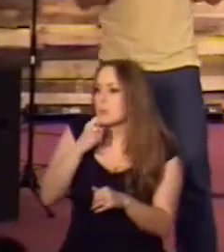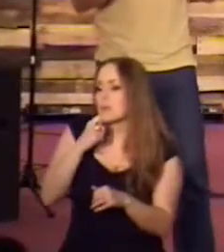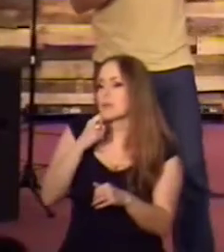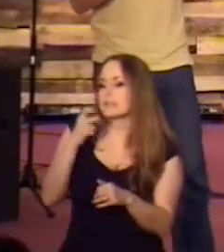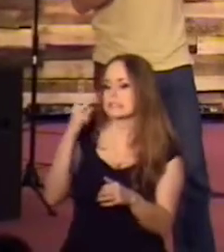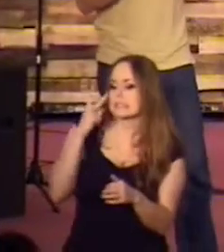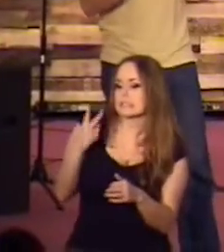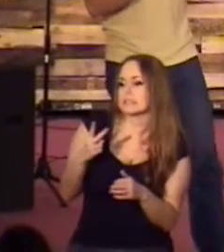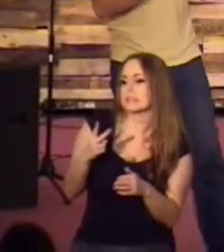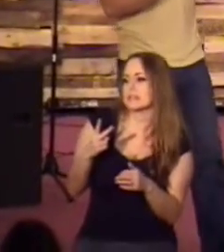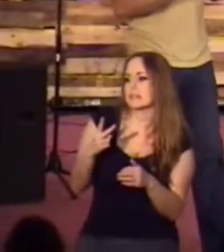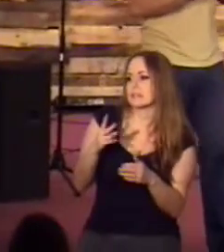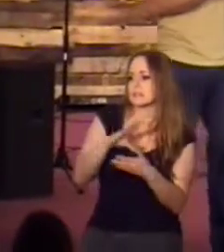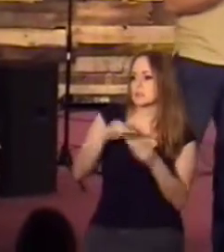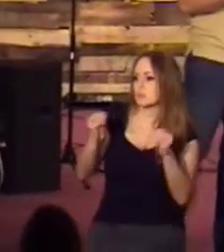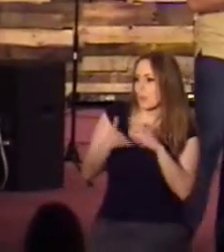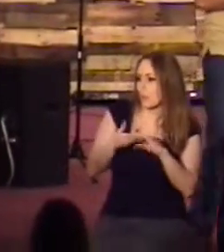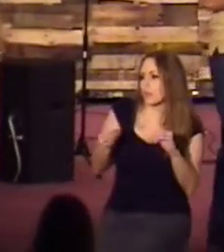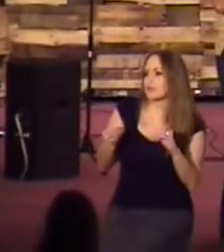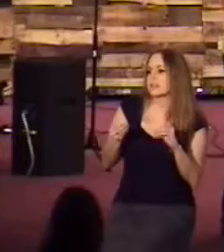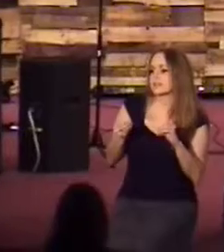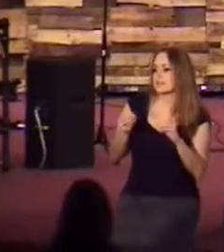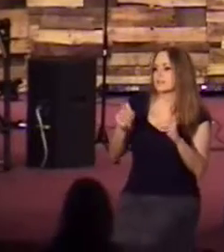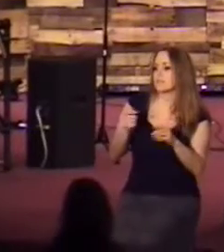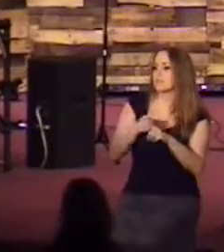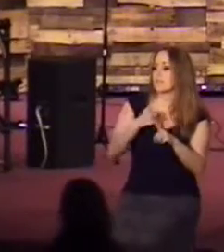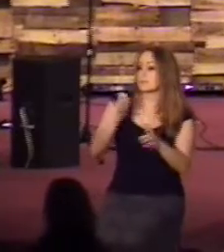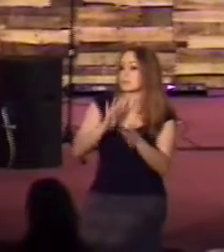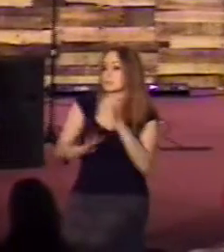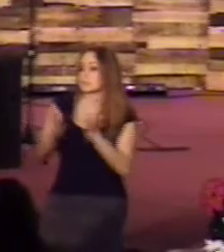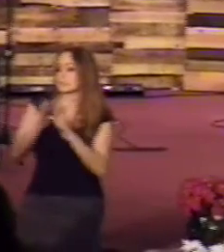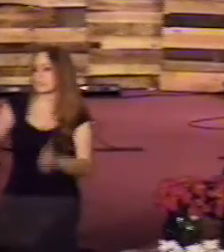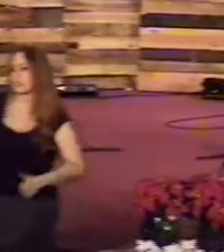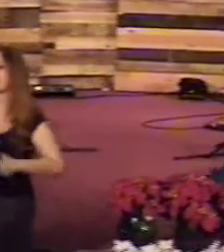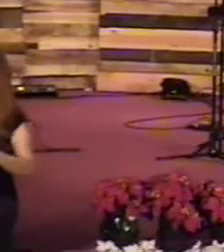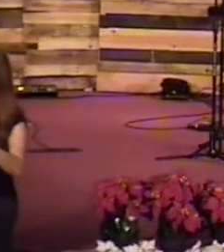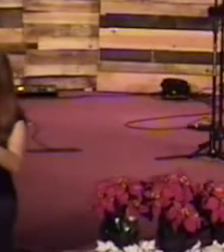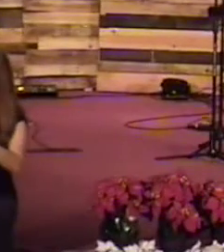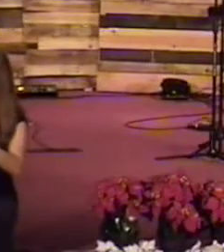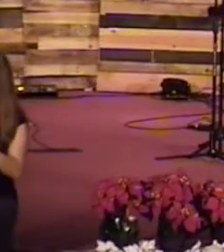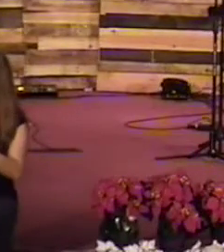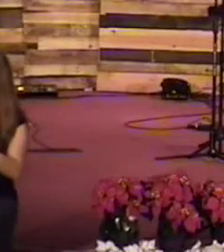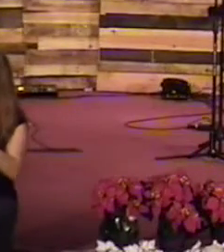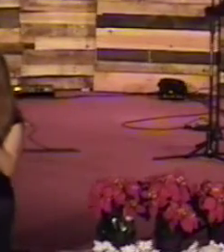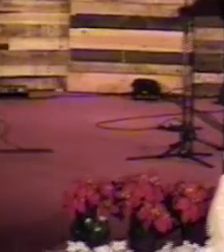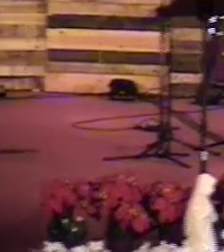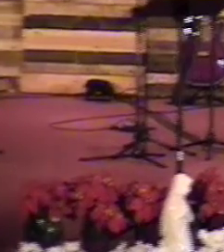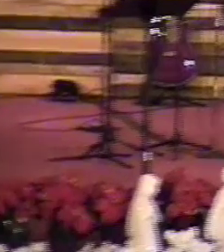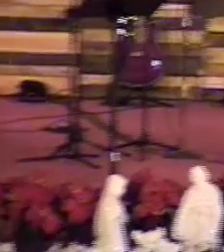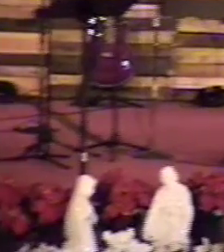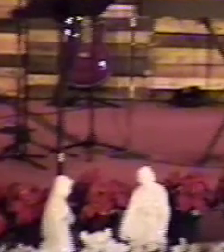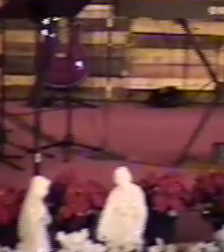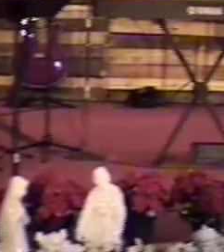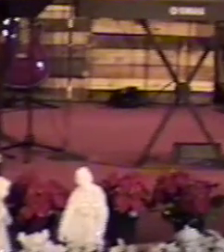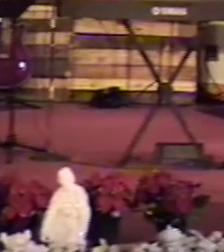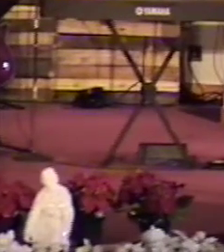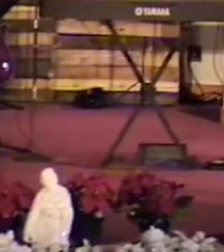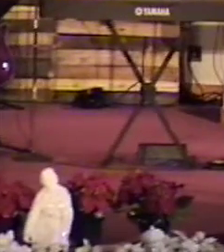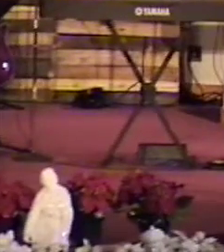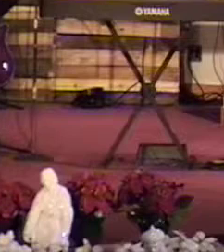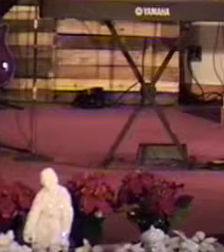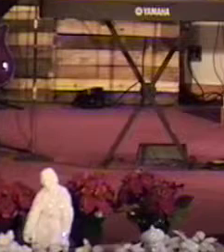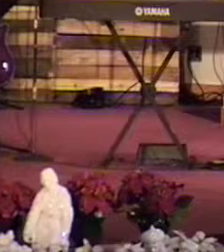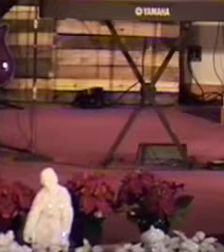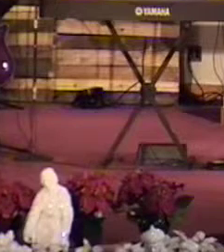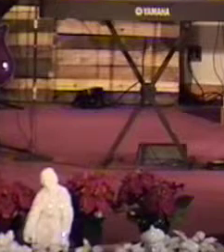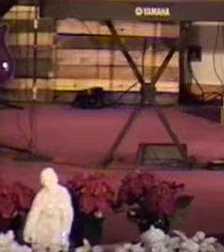stories from Jesus' life and times that he gave thanks. Because I feel like if we look at when Jesus gave thanks, then we